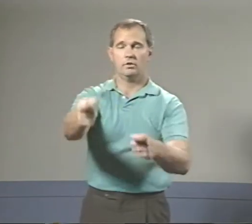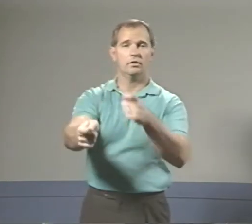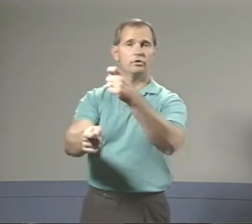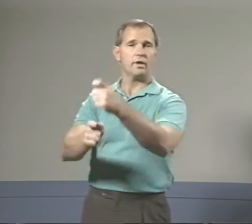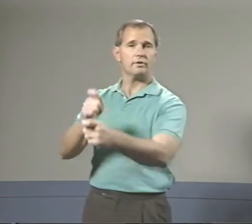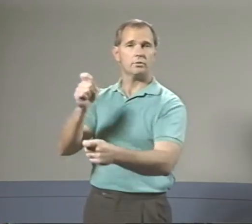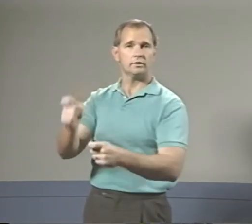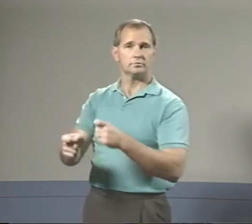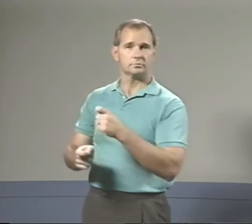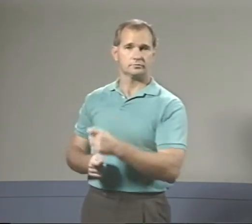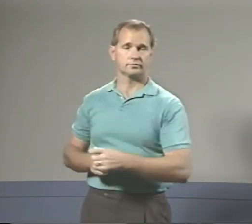to everyone.